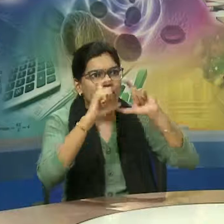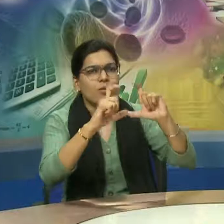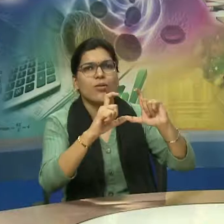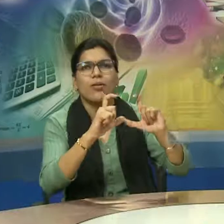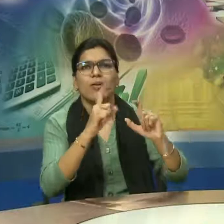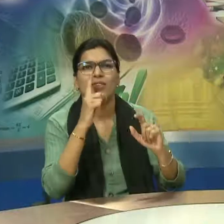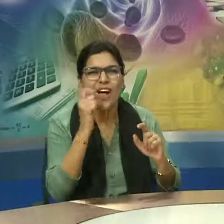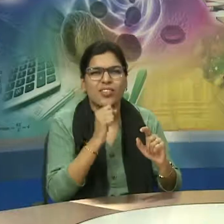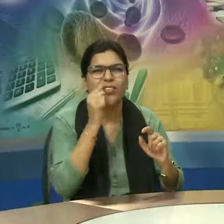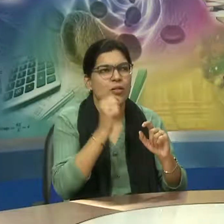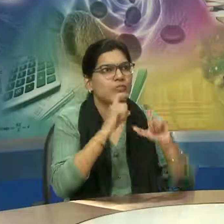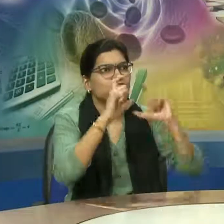and innocence.